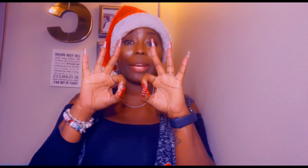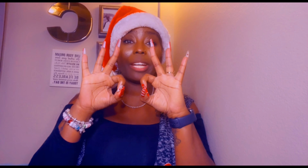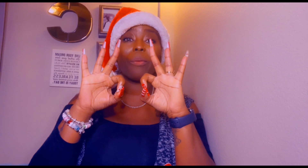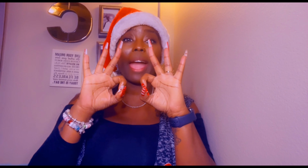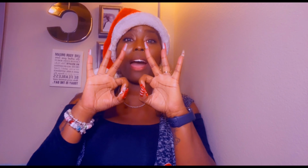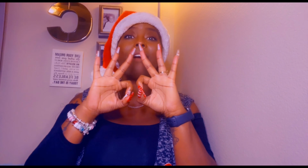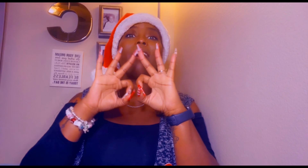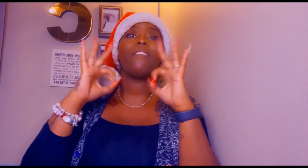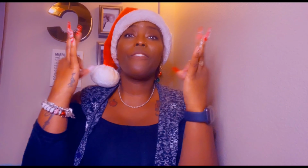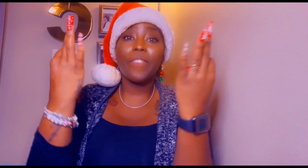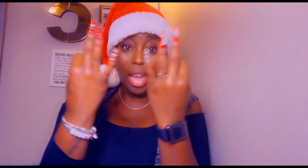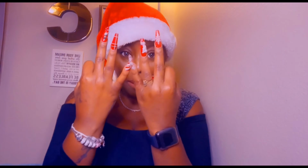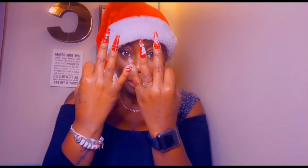it around. Family.